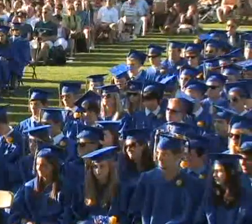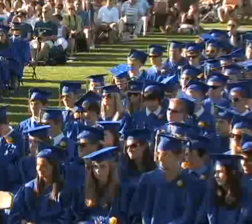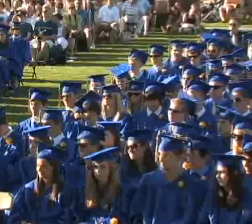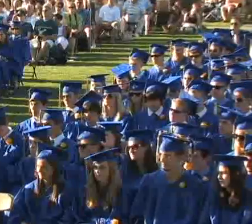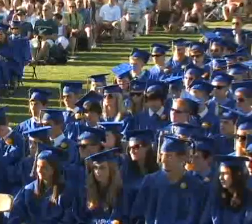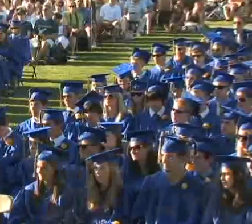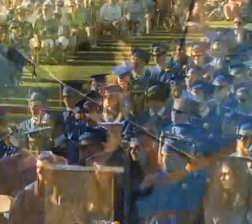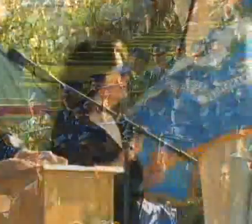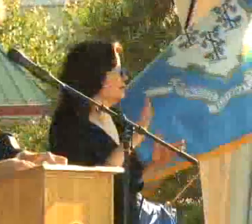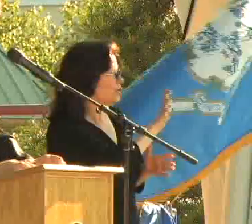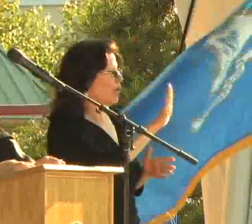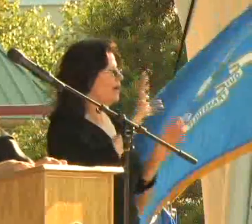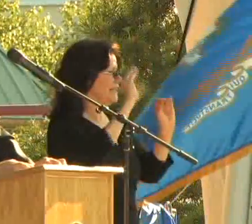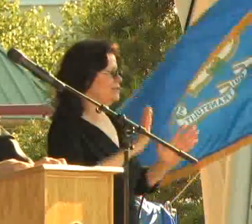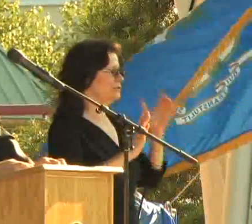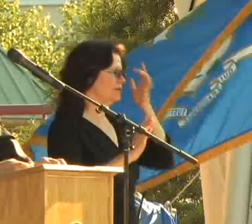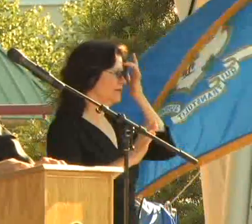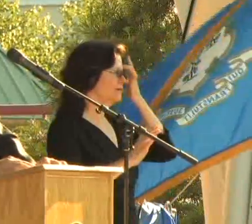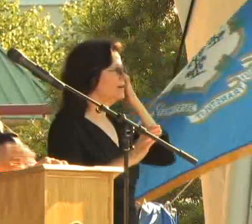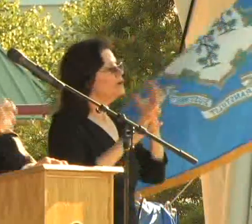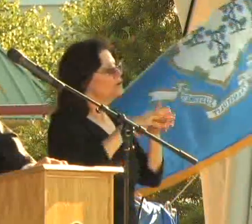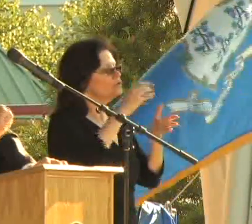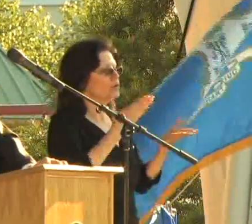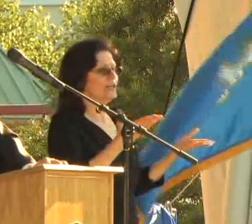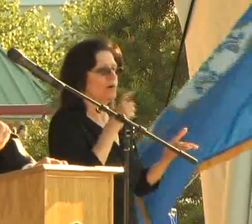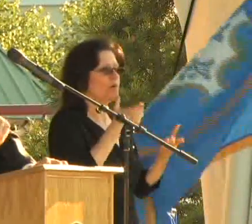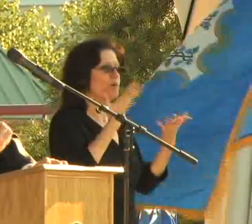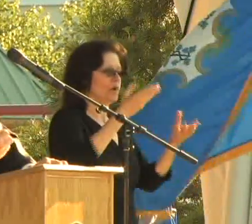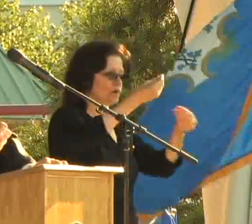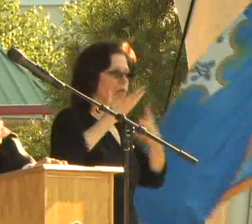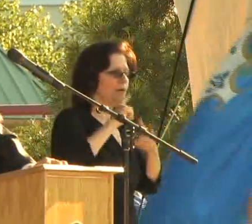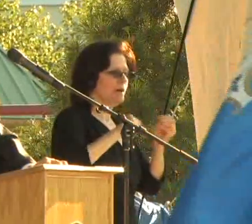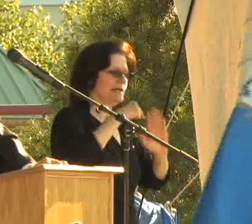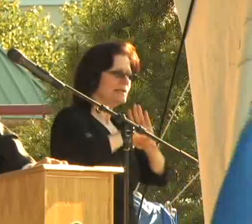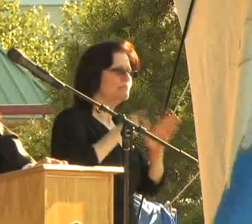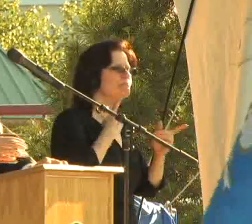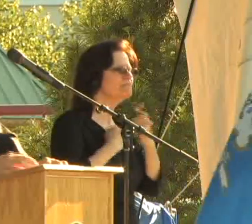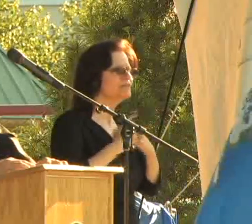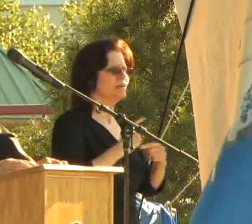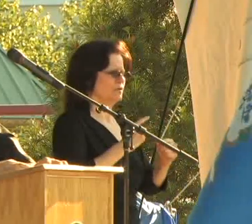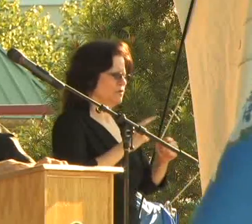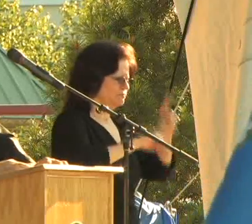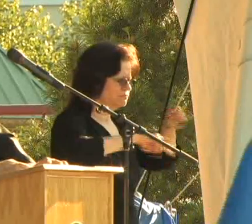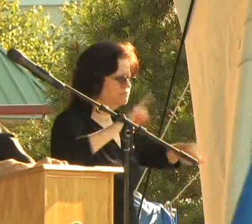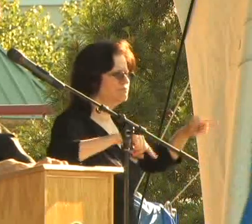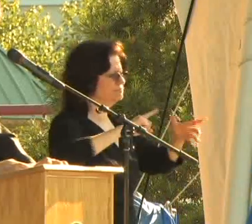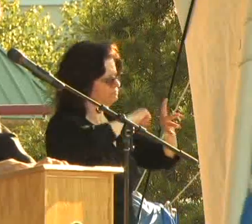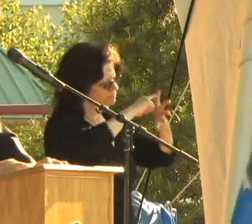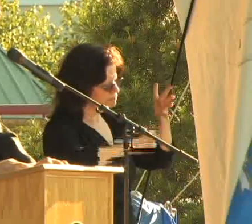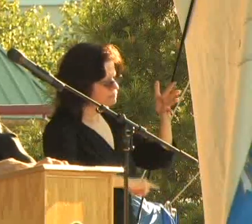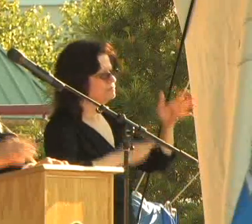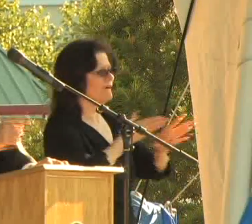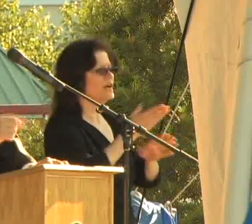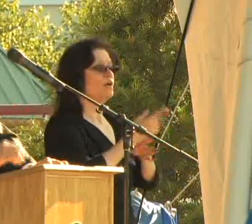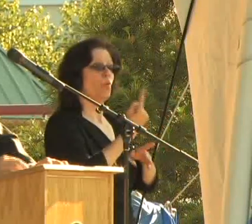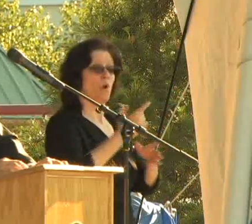teacher. There are students here who have told me about their deep passions for a whole wide variety of different fields.